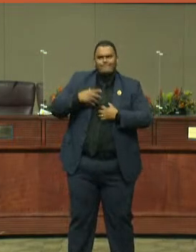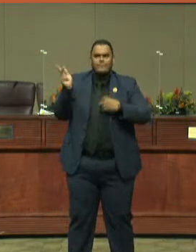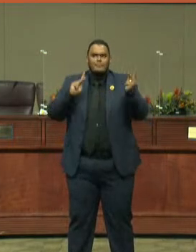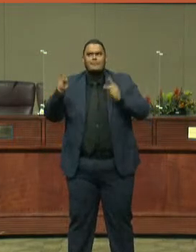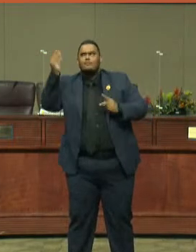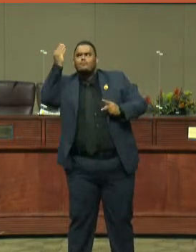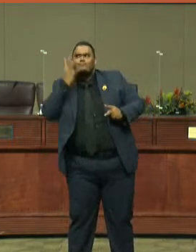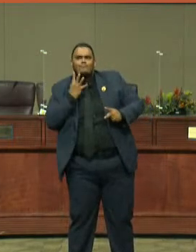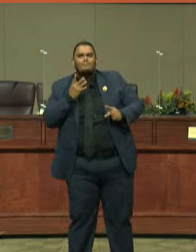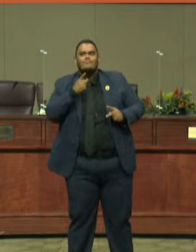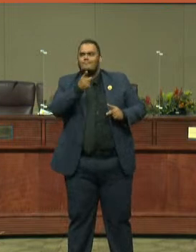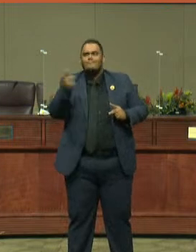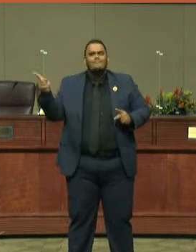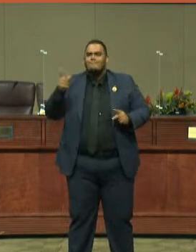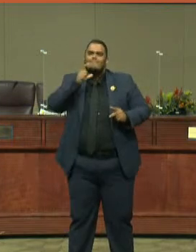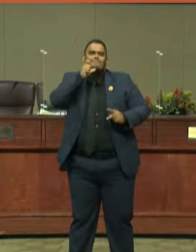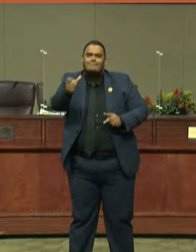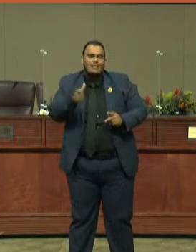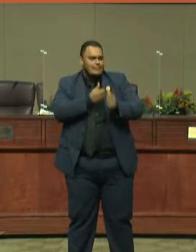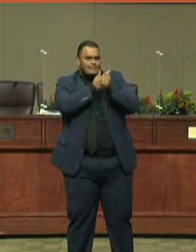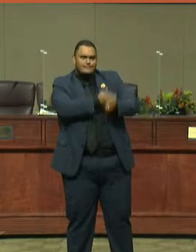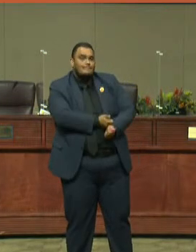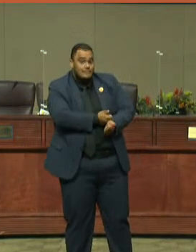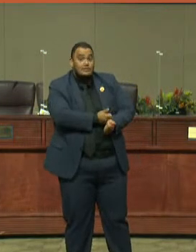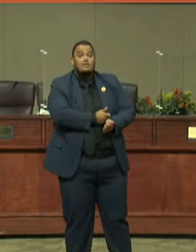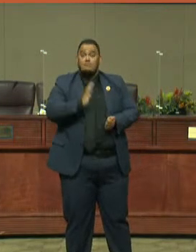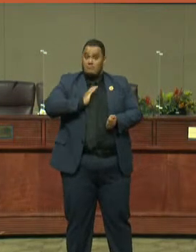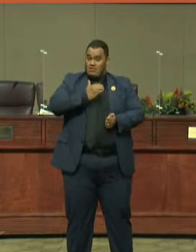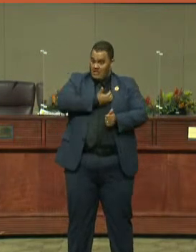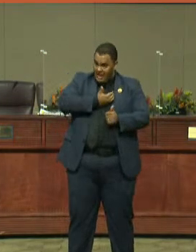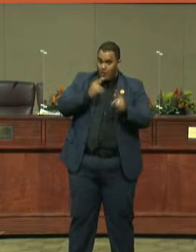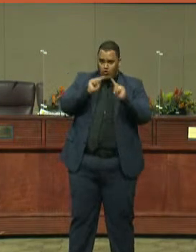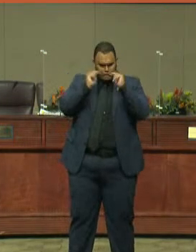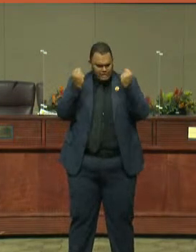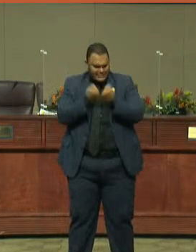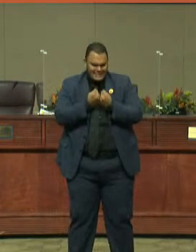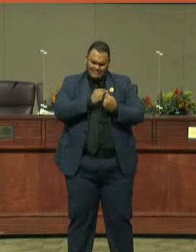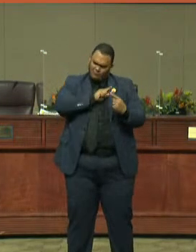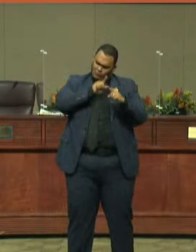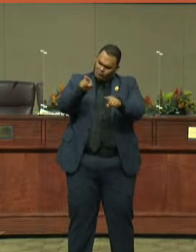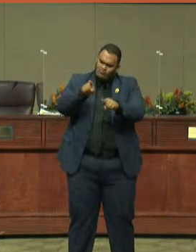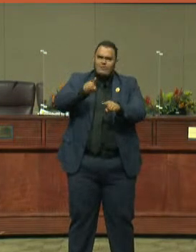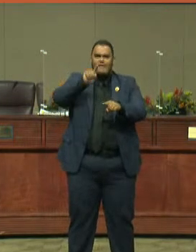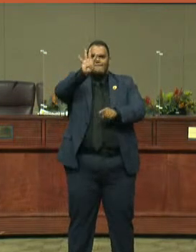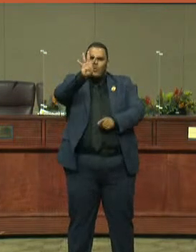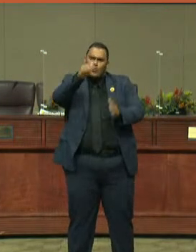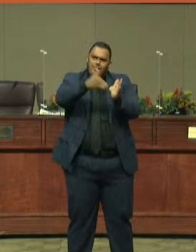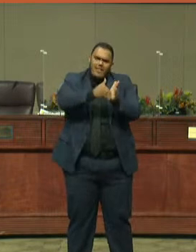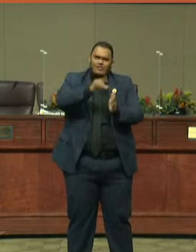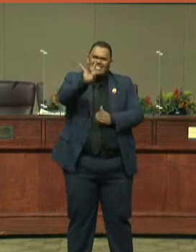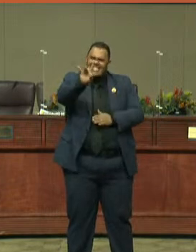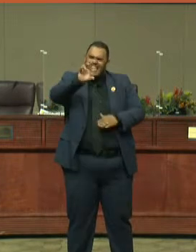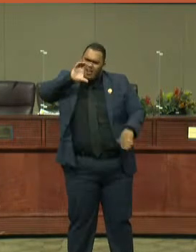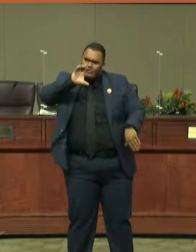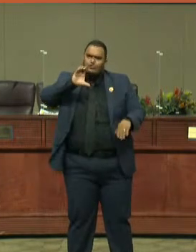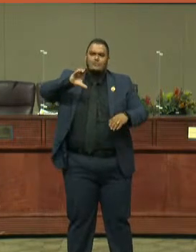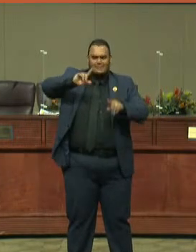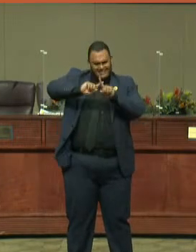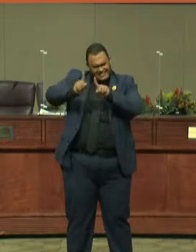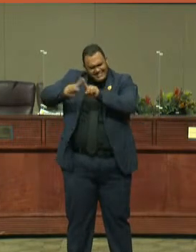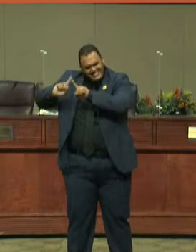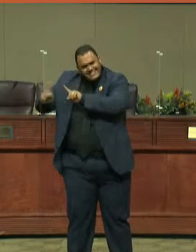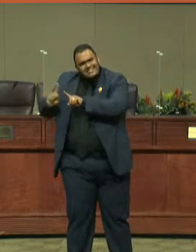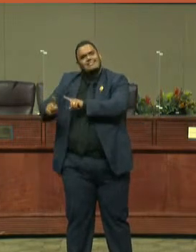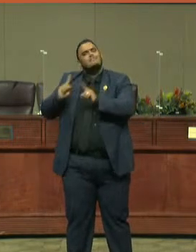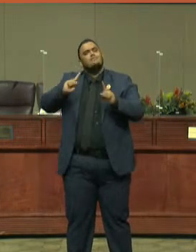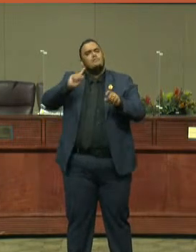say, they've rolled up their sleeves and they've visited some 4,800 different county businesses over time. We